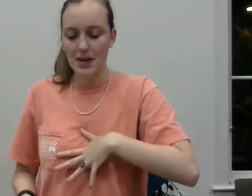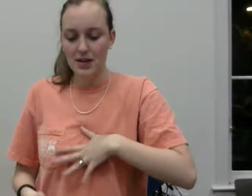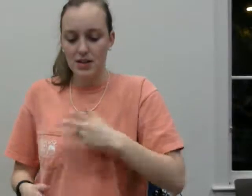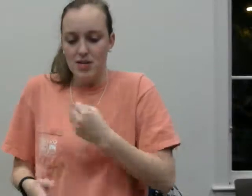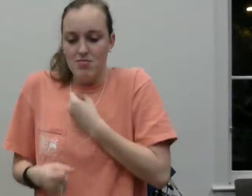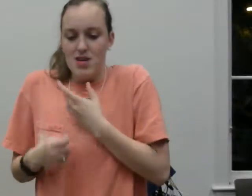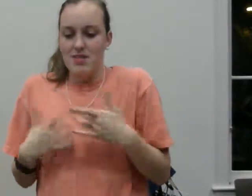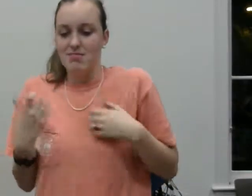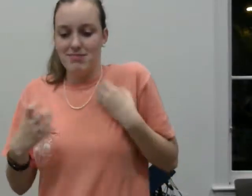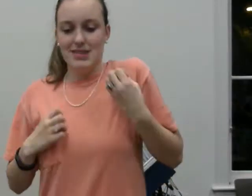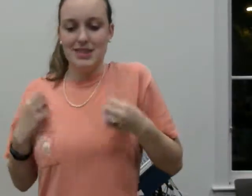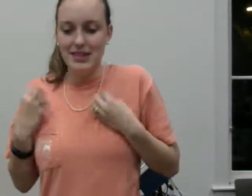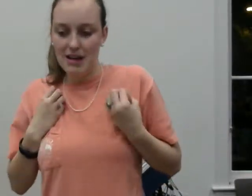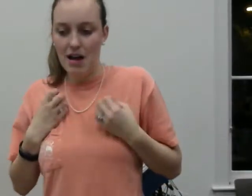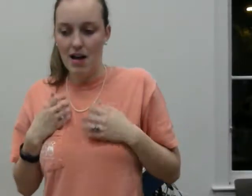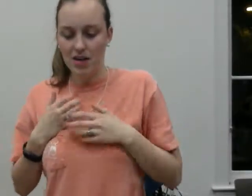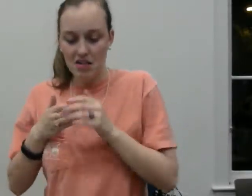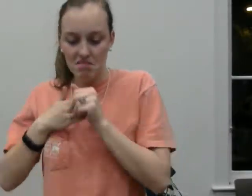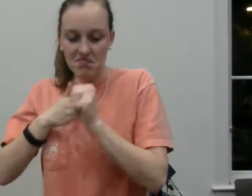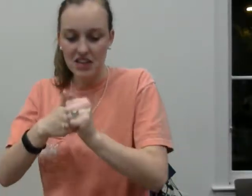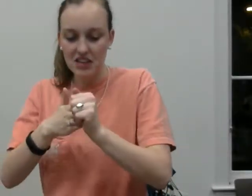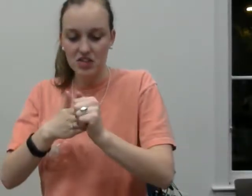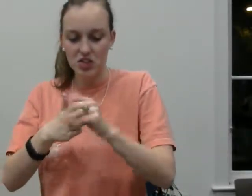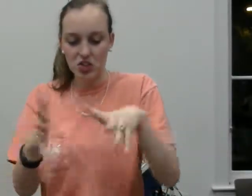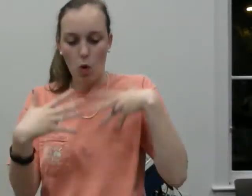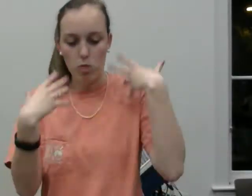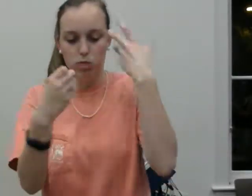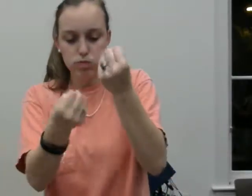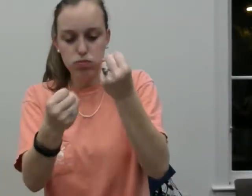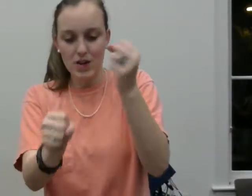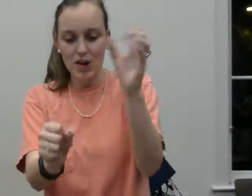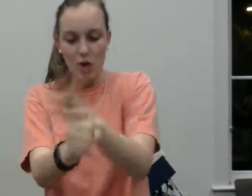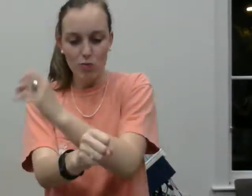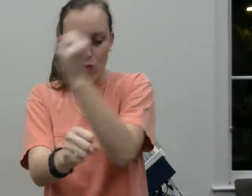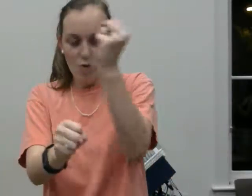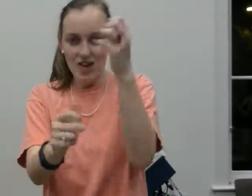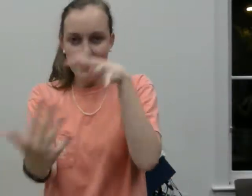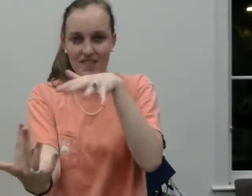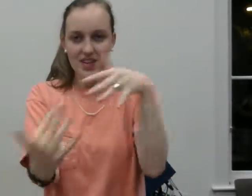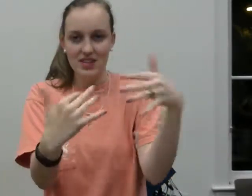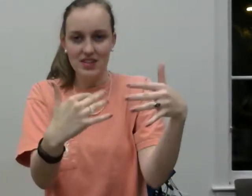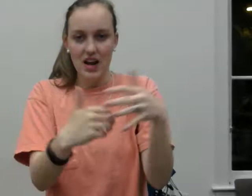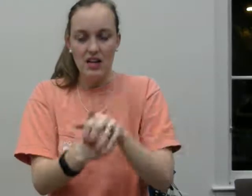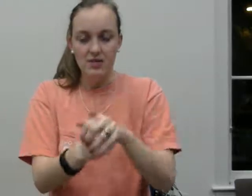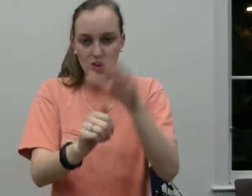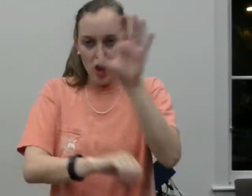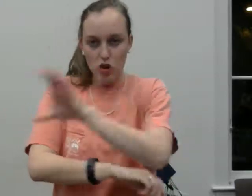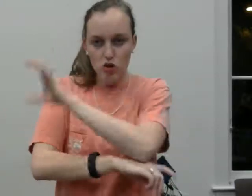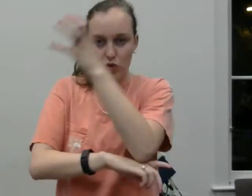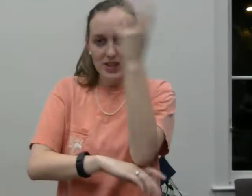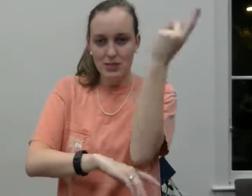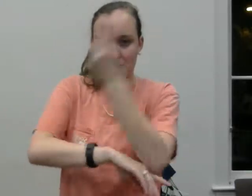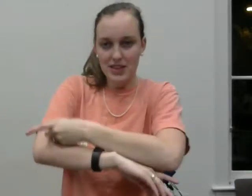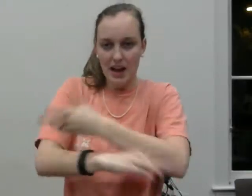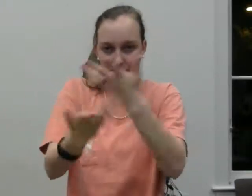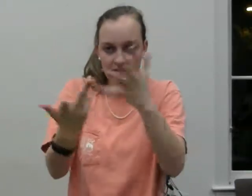up, and leads them on the successful attack on Christmas, the day after Christmas, and kind of rallies the troops early on